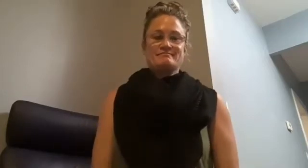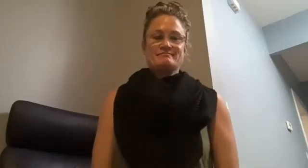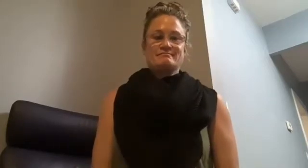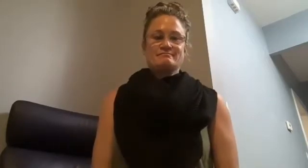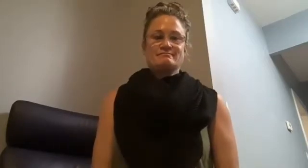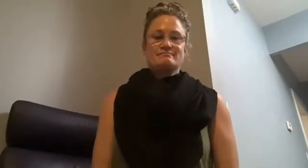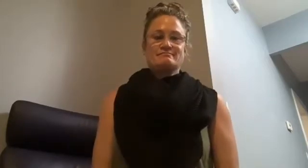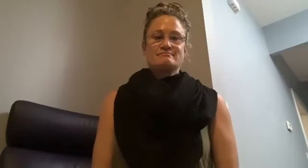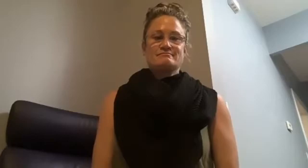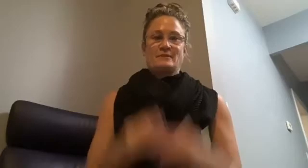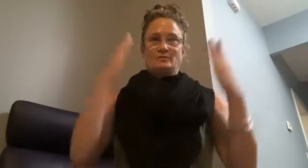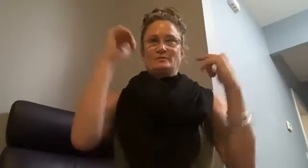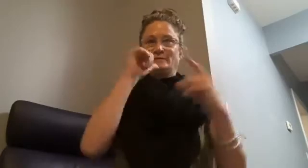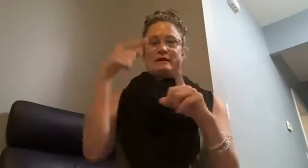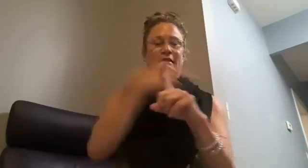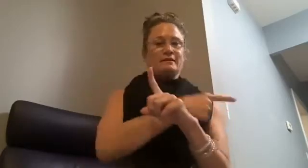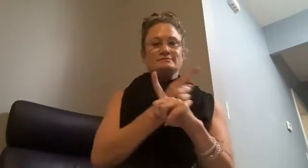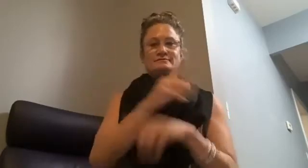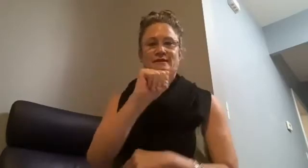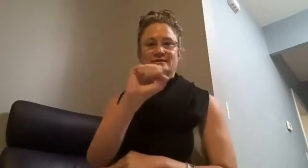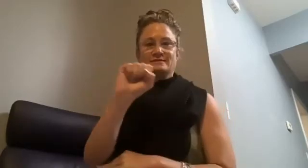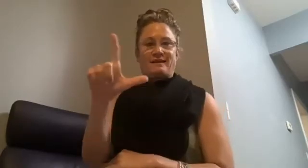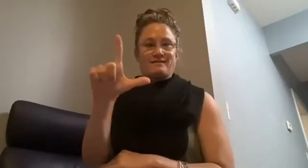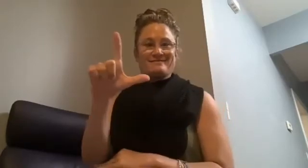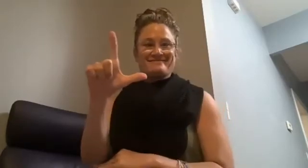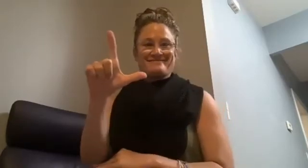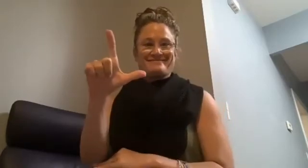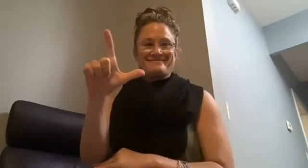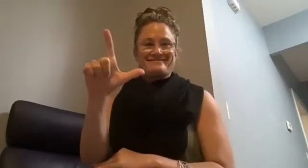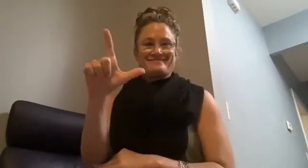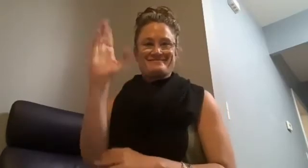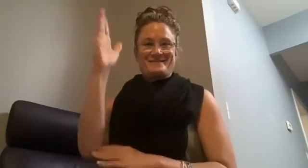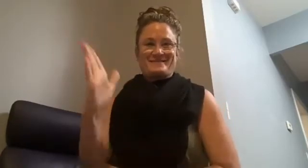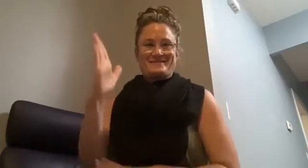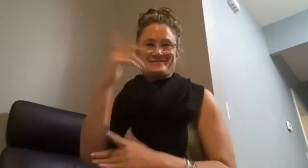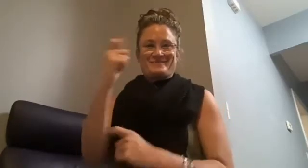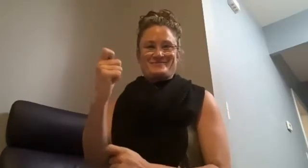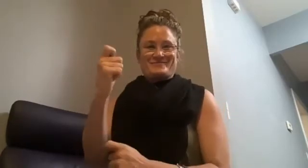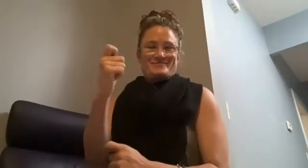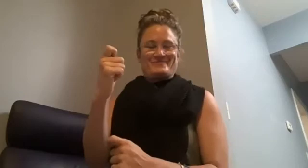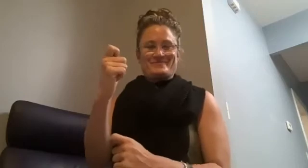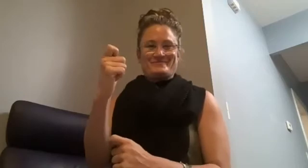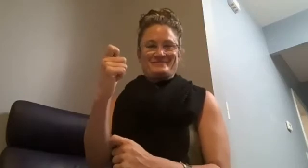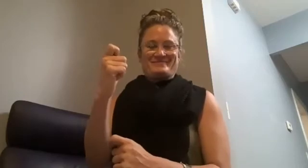hope I don't get distracted. I pinned the ASL speaker to my other screen because I thought that was interesting, and it's sort of distracting me. I don't know if I should have done that.